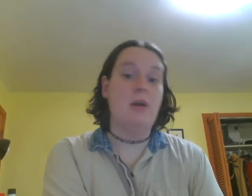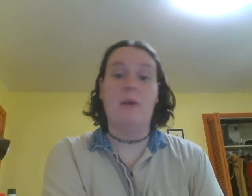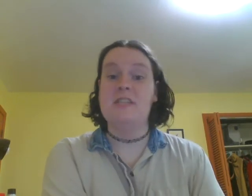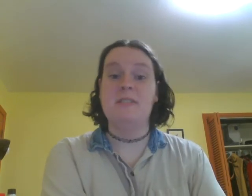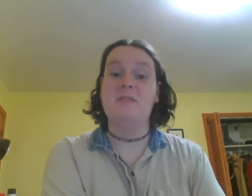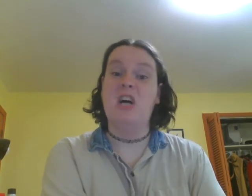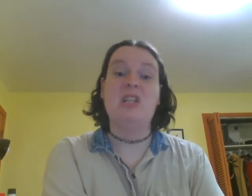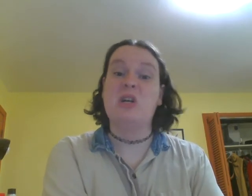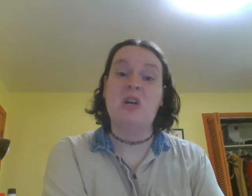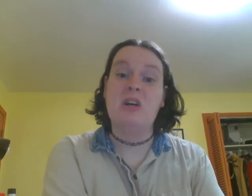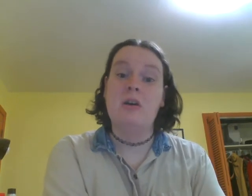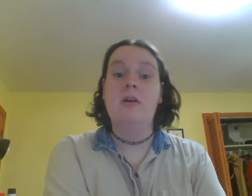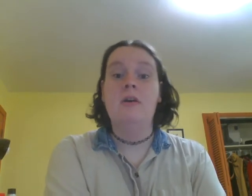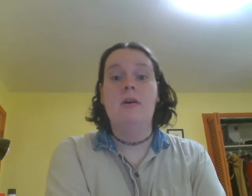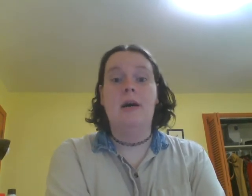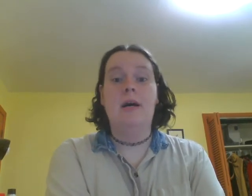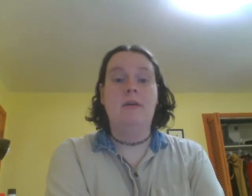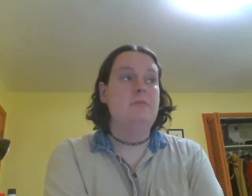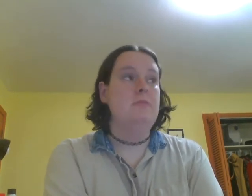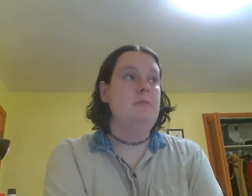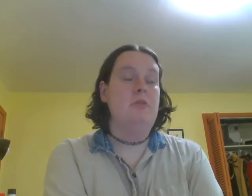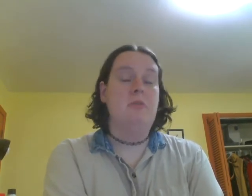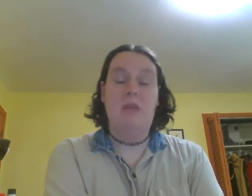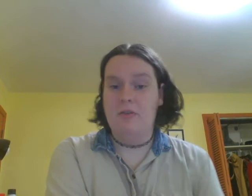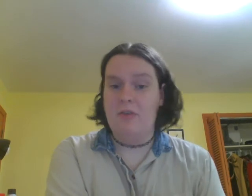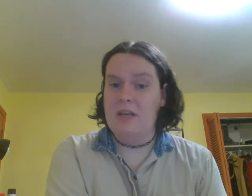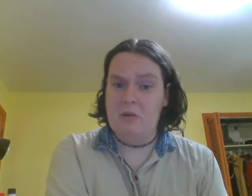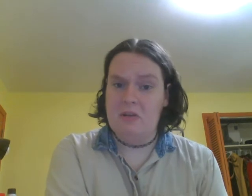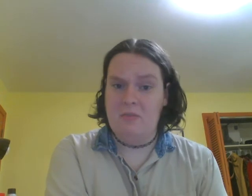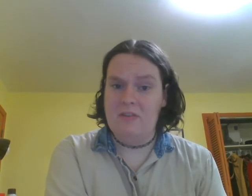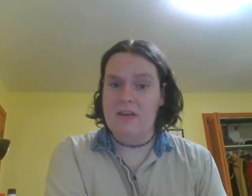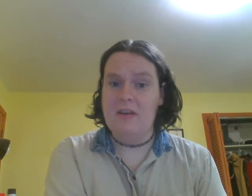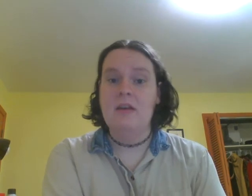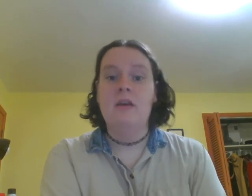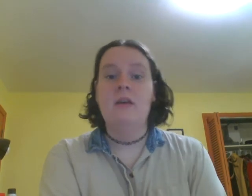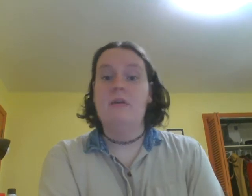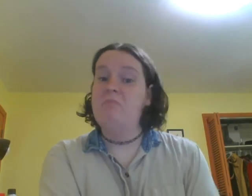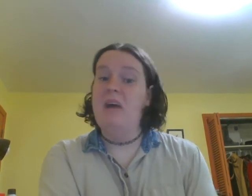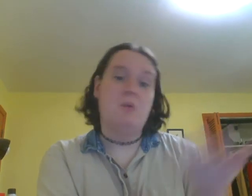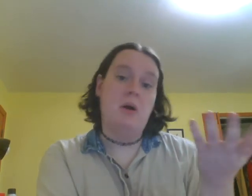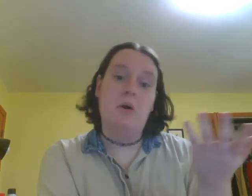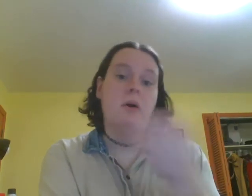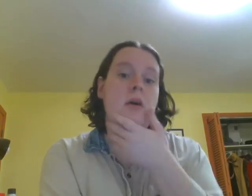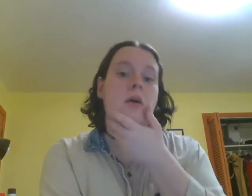arrangements of color. You could maybe try and do it into music. I don't know.